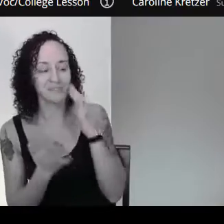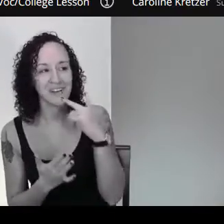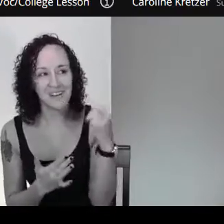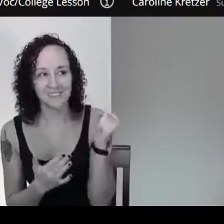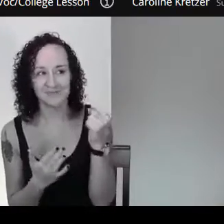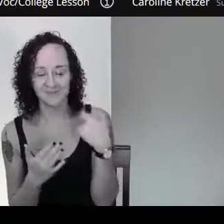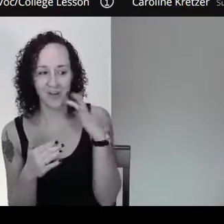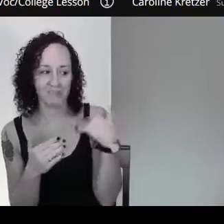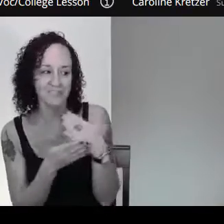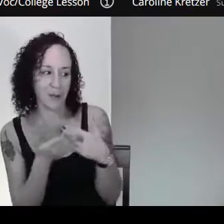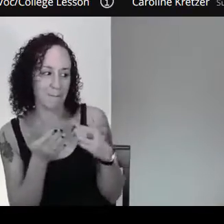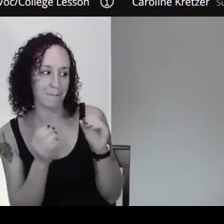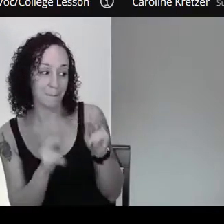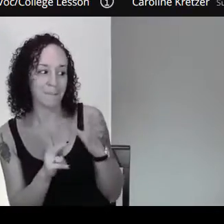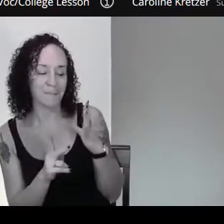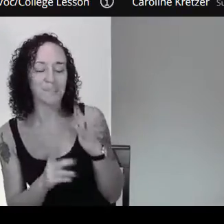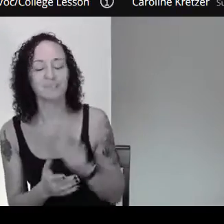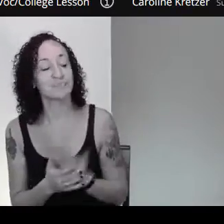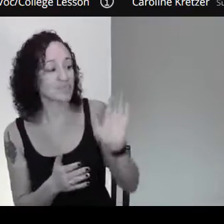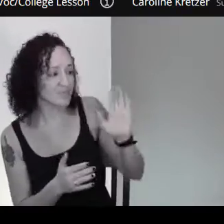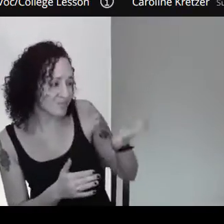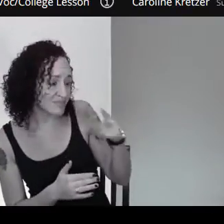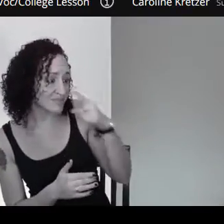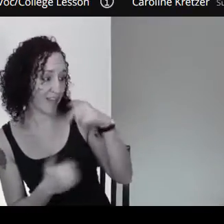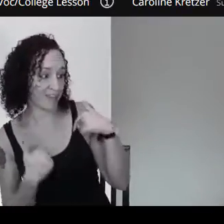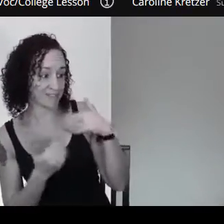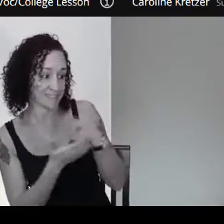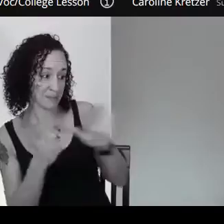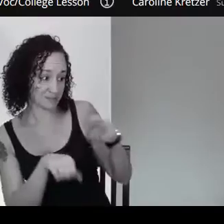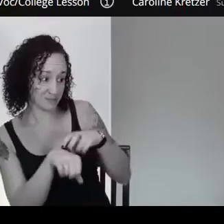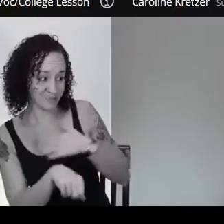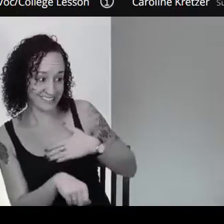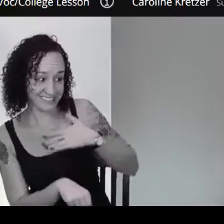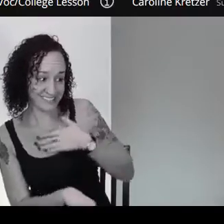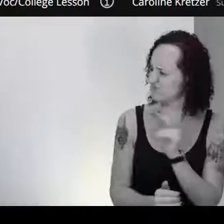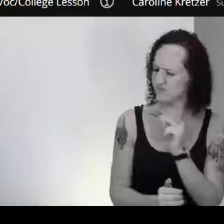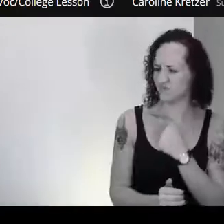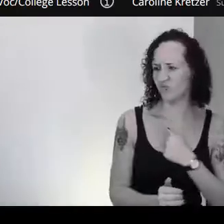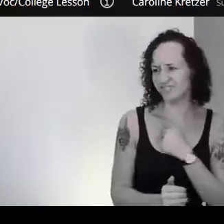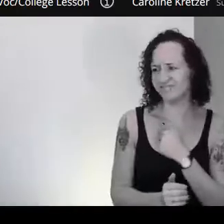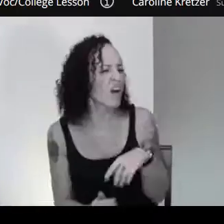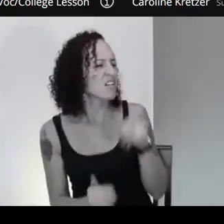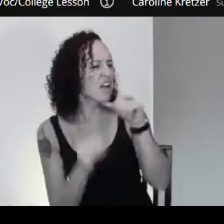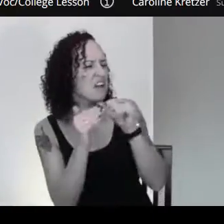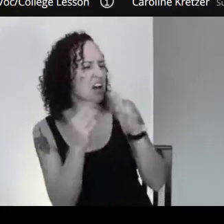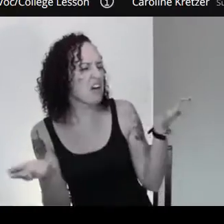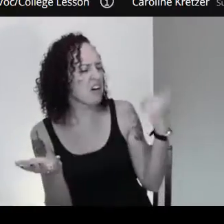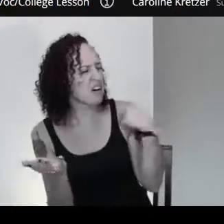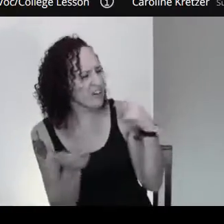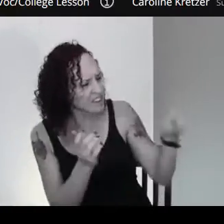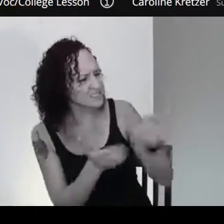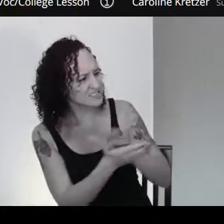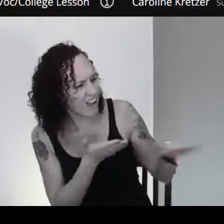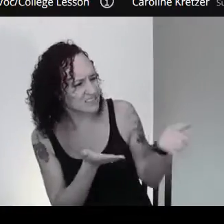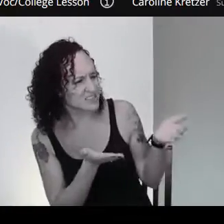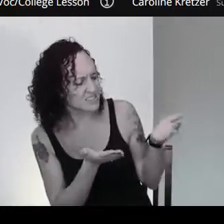and wants some. The student thinks if I ask nicely, maybe they'll share with me. Hey, do you mind if I have